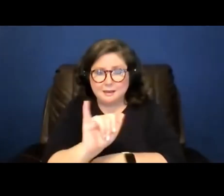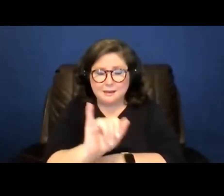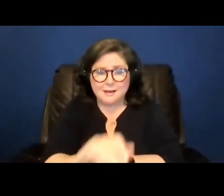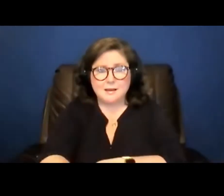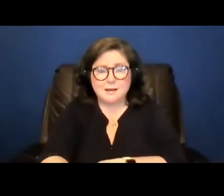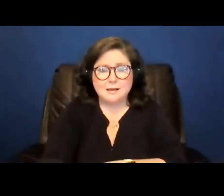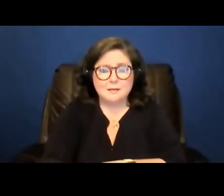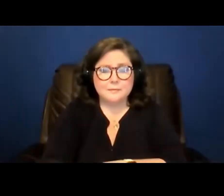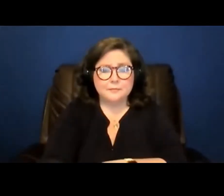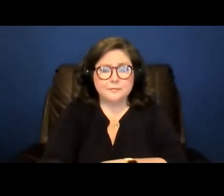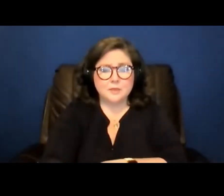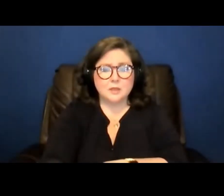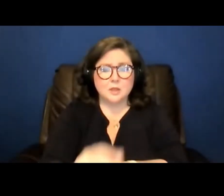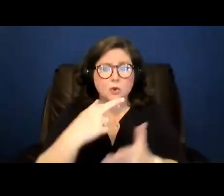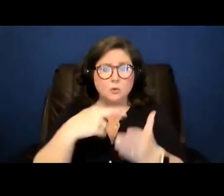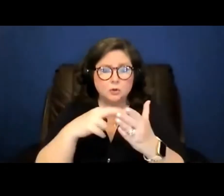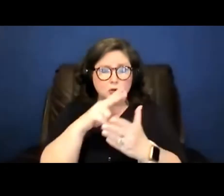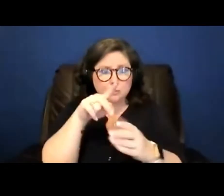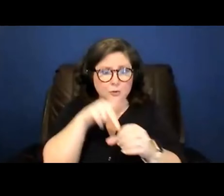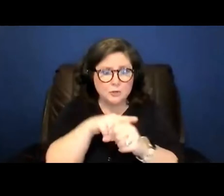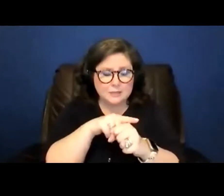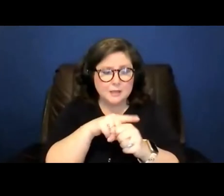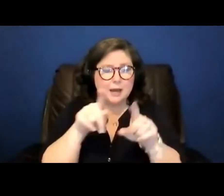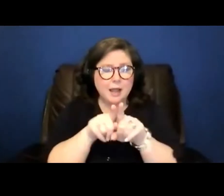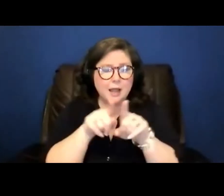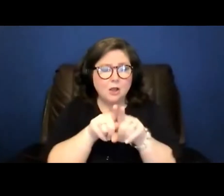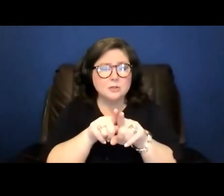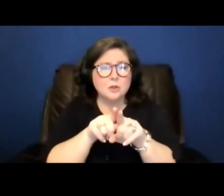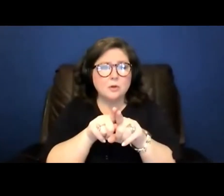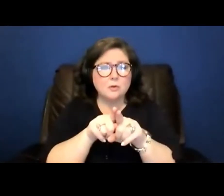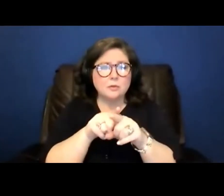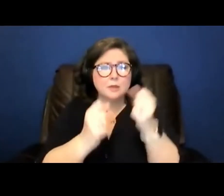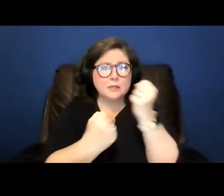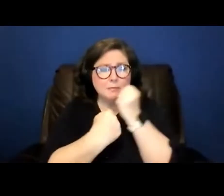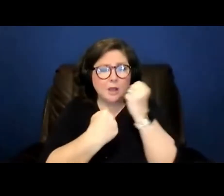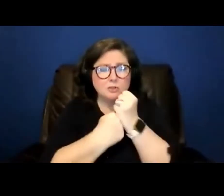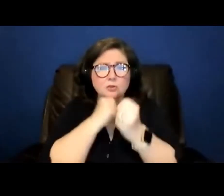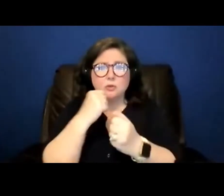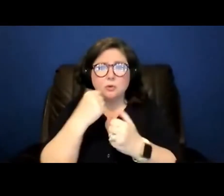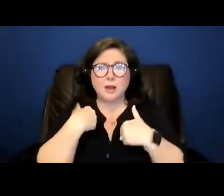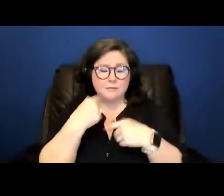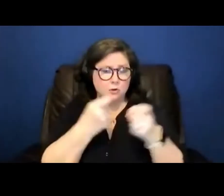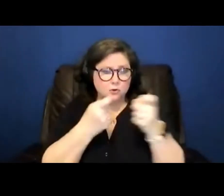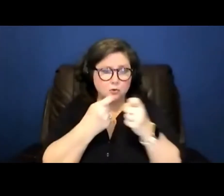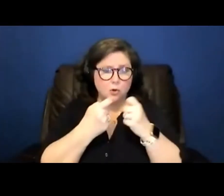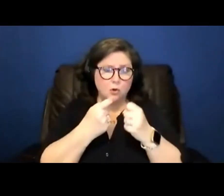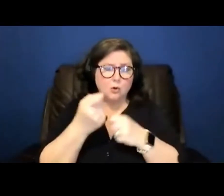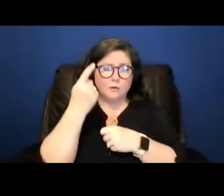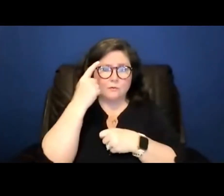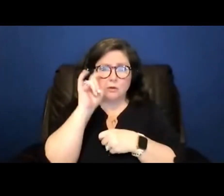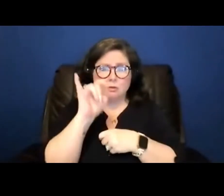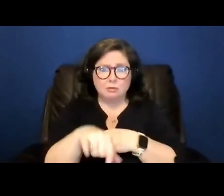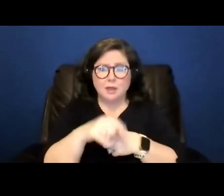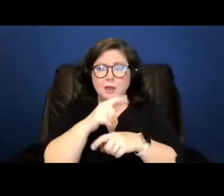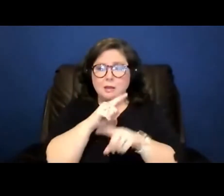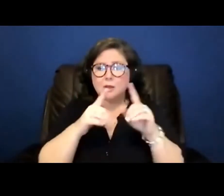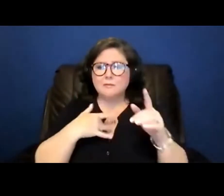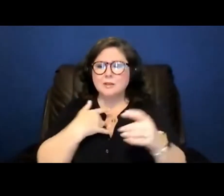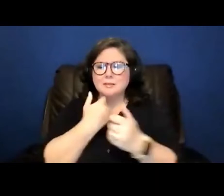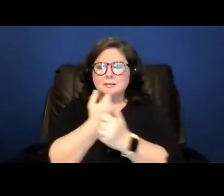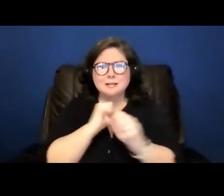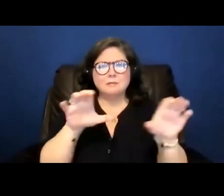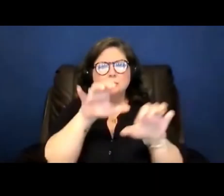the research participant, and also even the sponsor don't have control over that. But we feel safe to do so